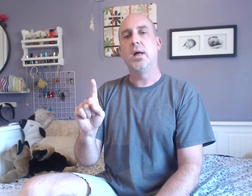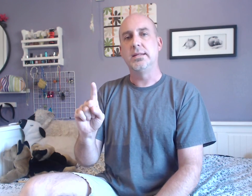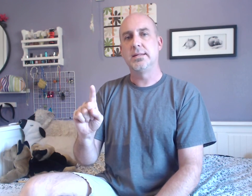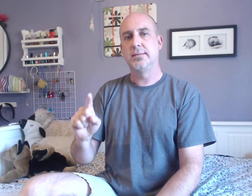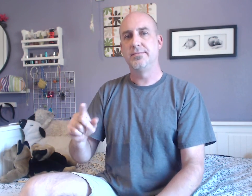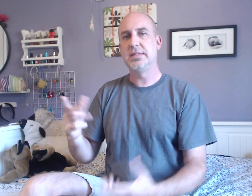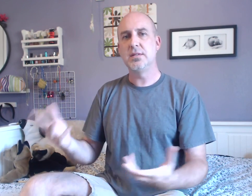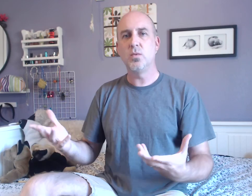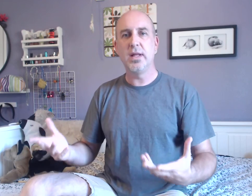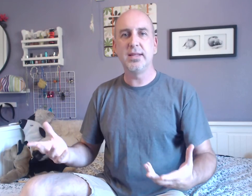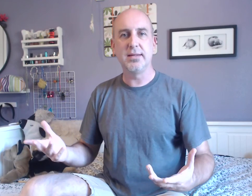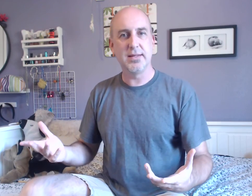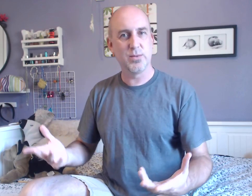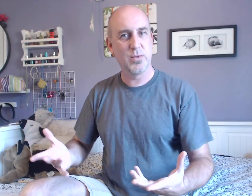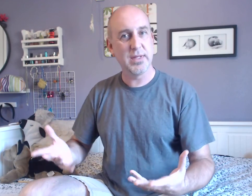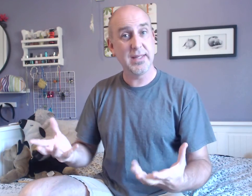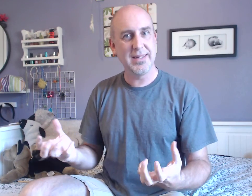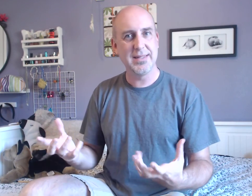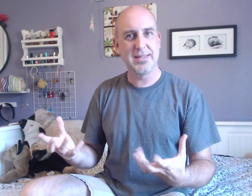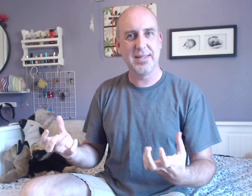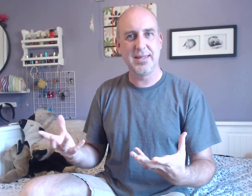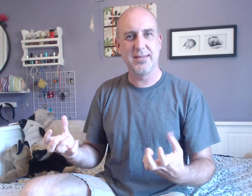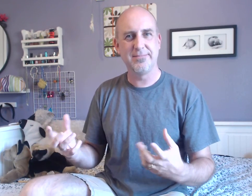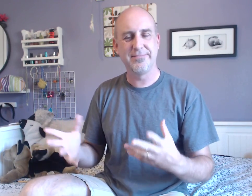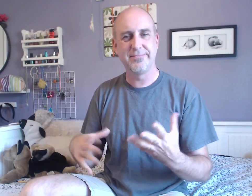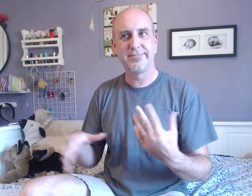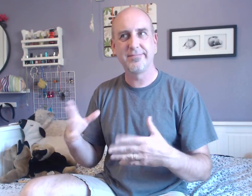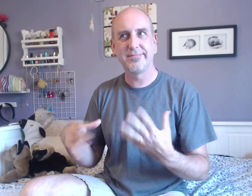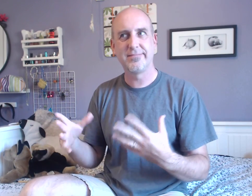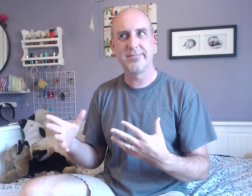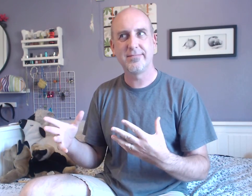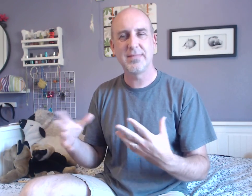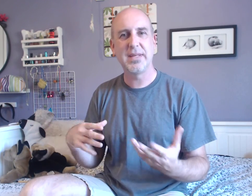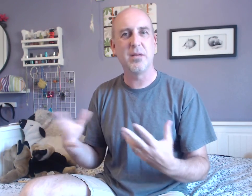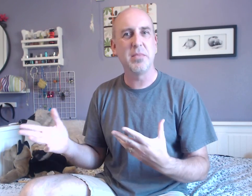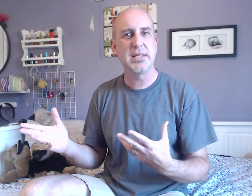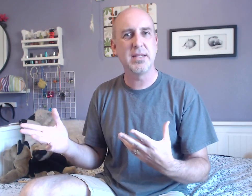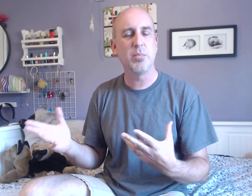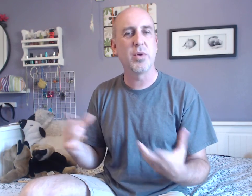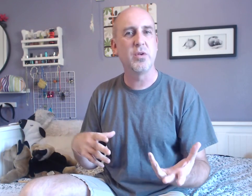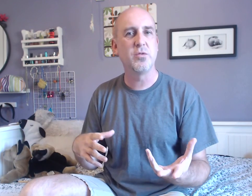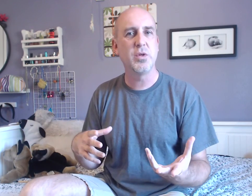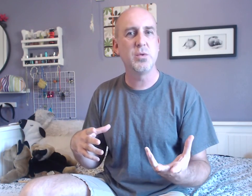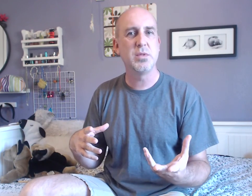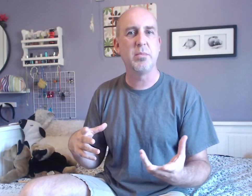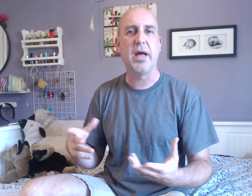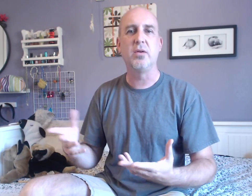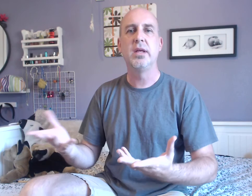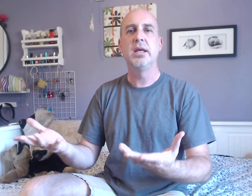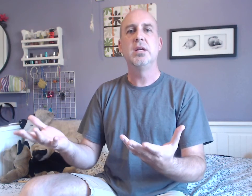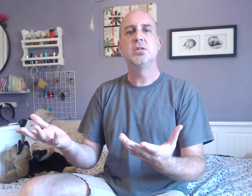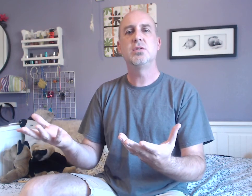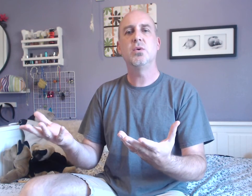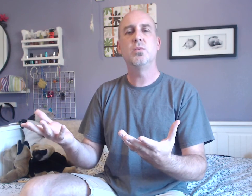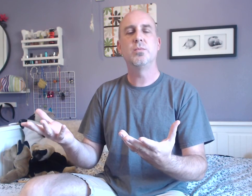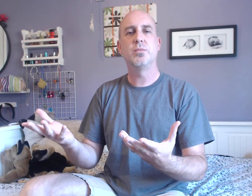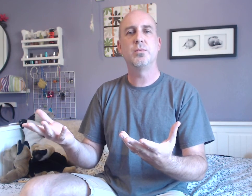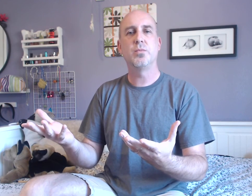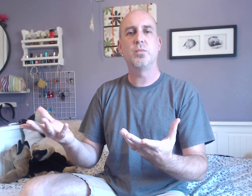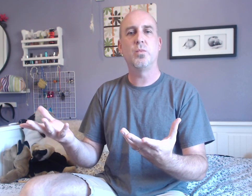Want. This is one that is really easy to get mixed up or confused about. So when